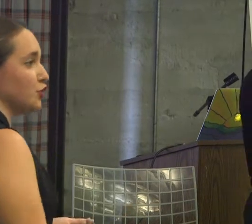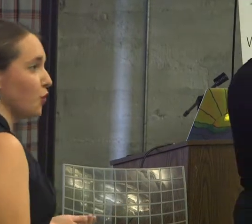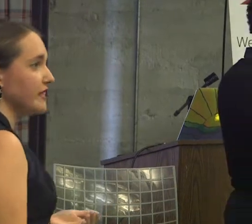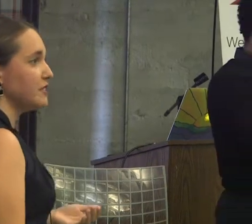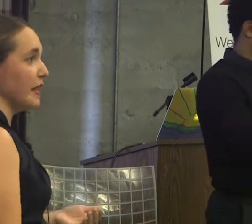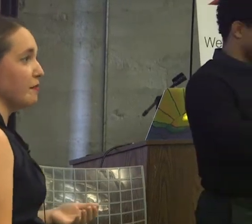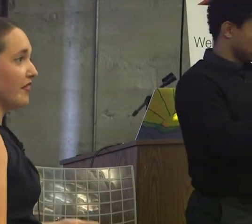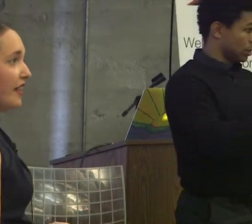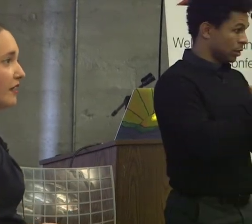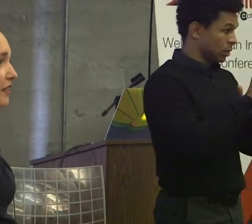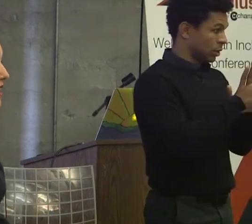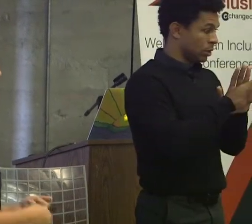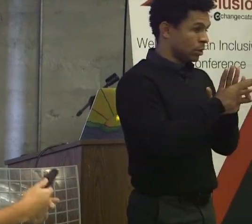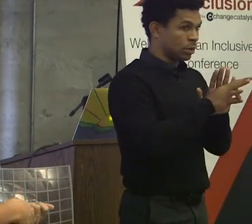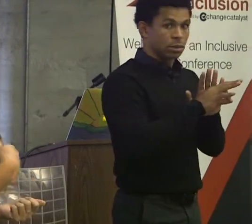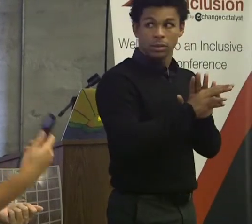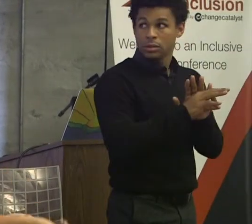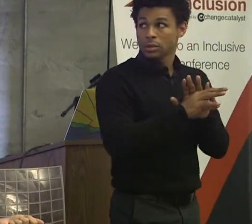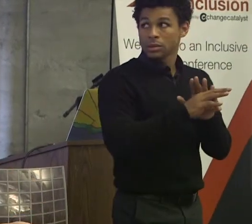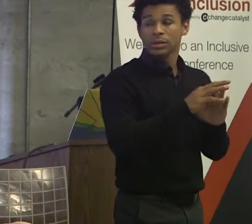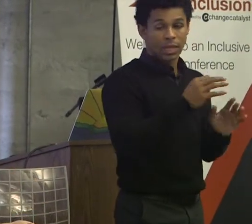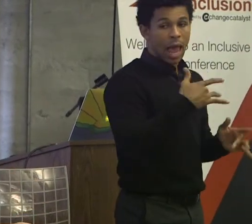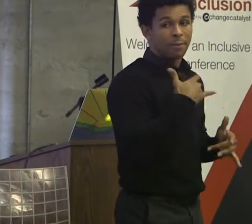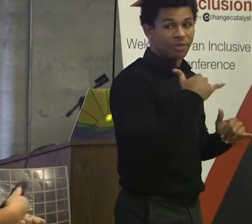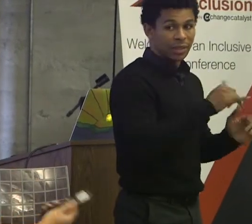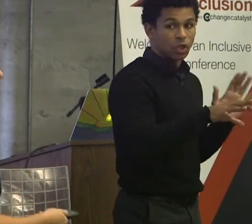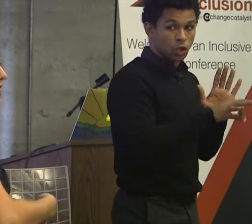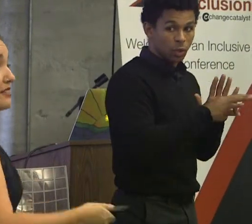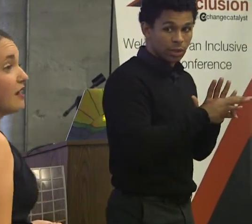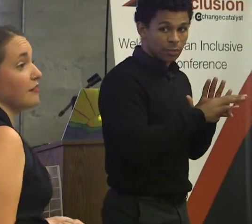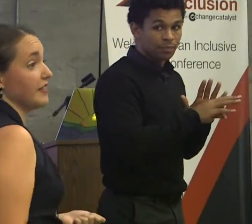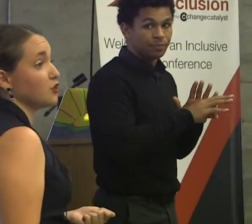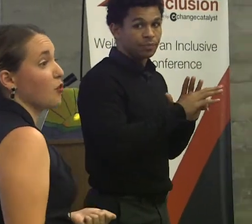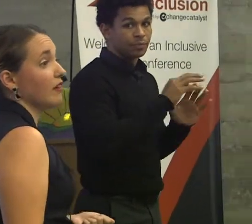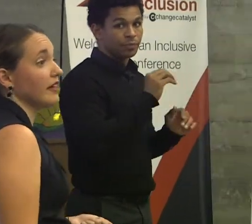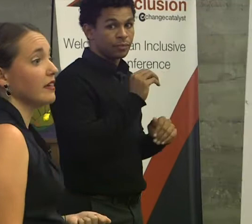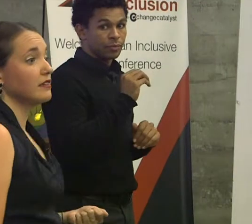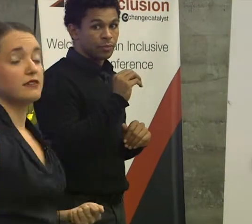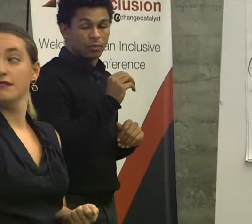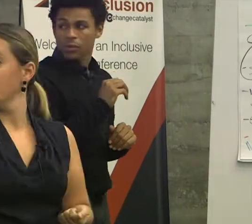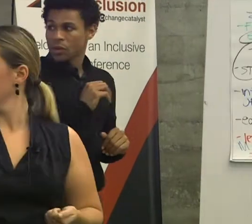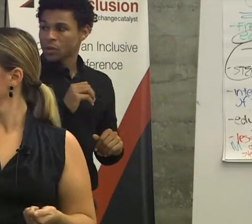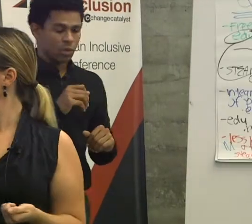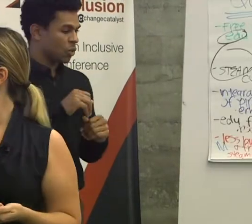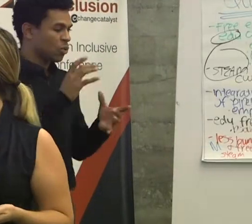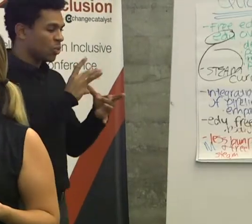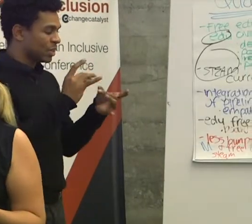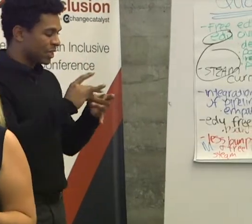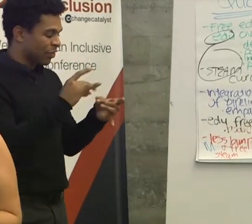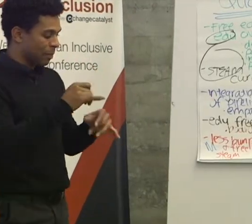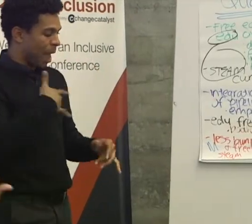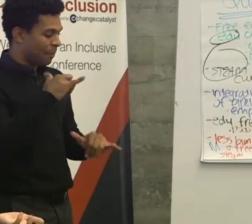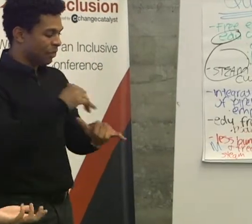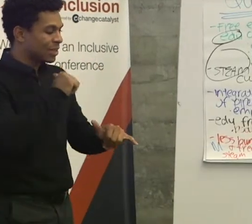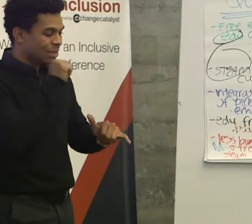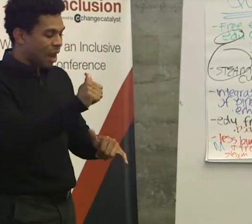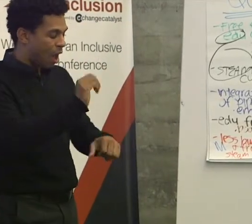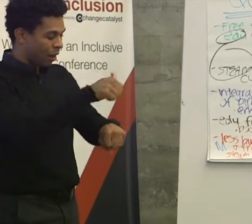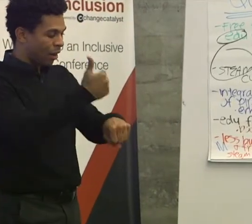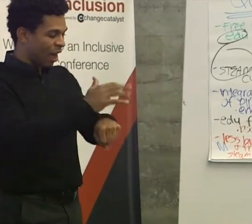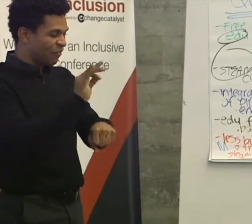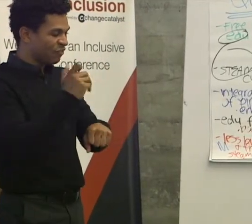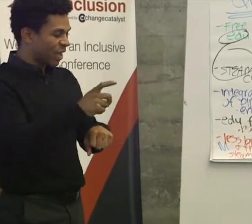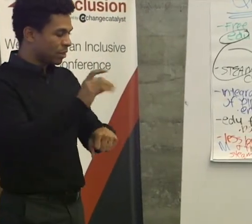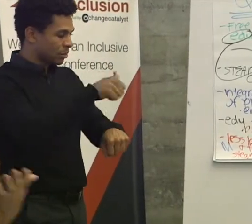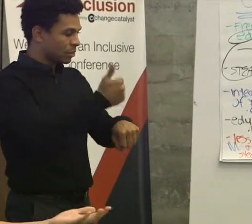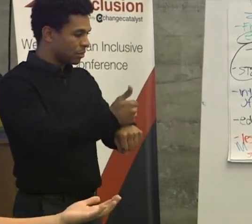they have the choice to be empathetic, they overwhelmingly do. You tell them that it's not a fixed quality. And that's the second thing. Empathy is changeable.